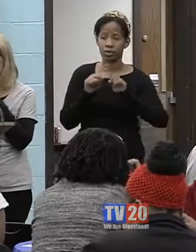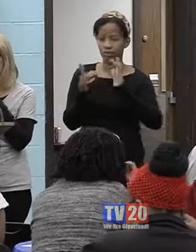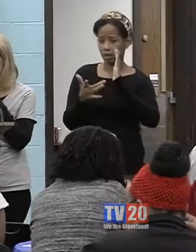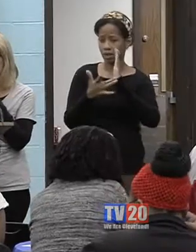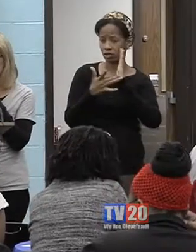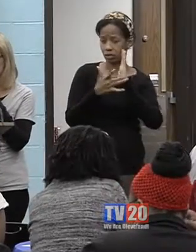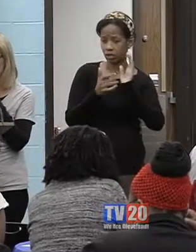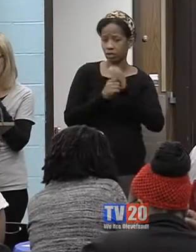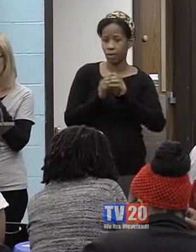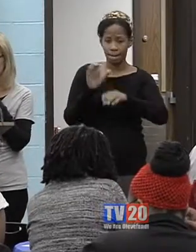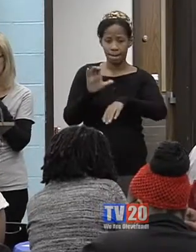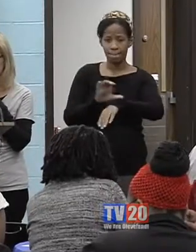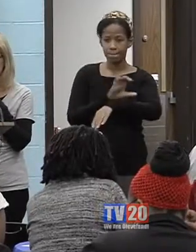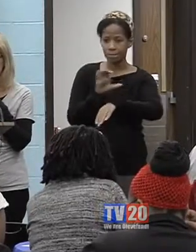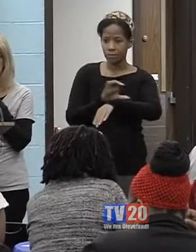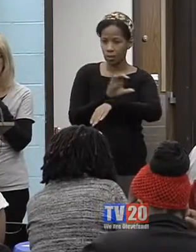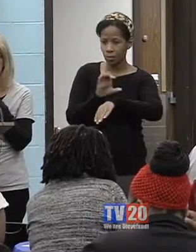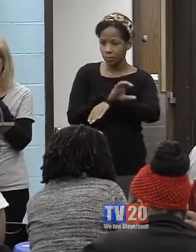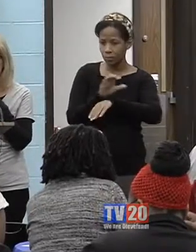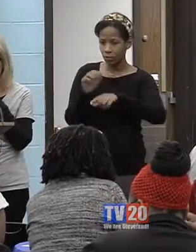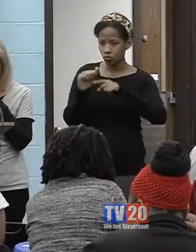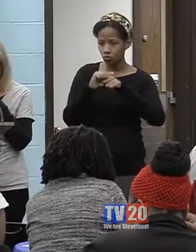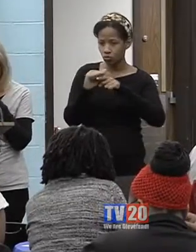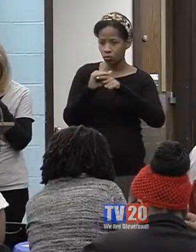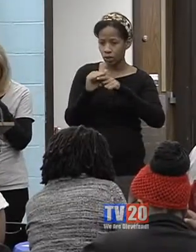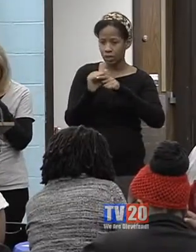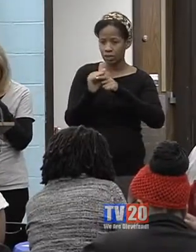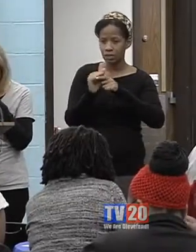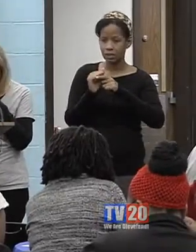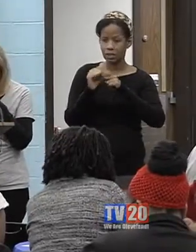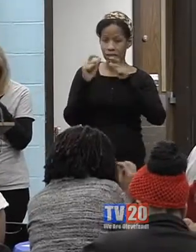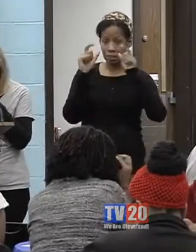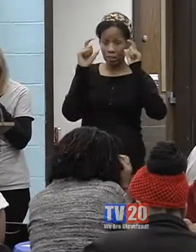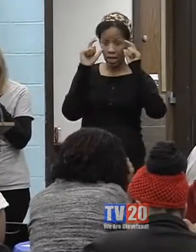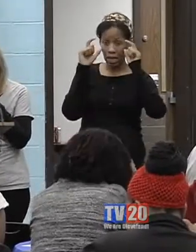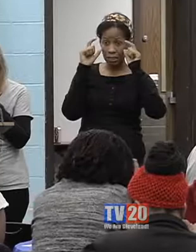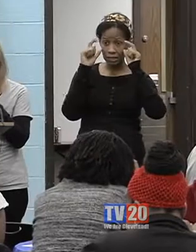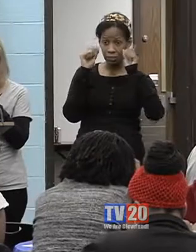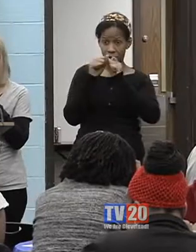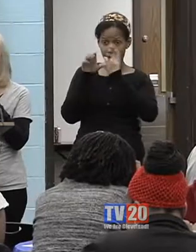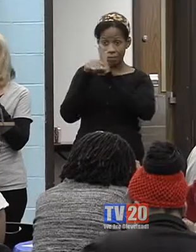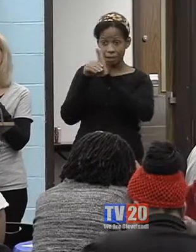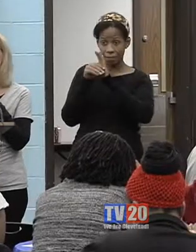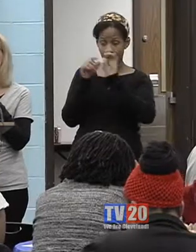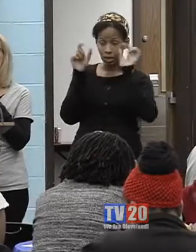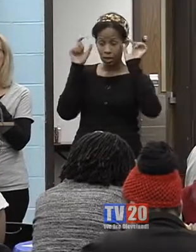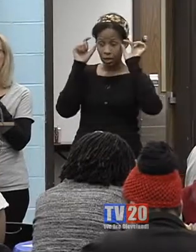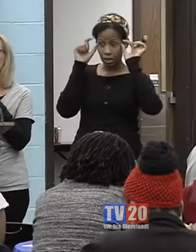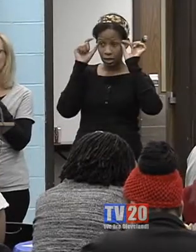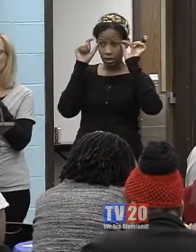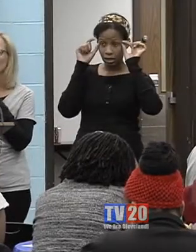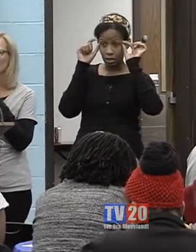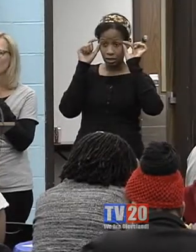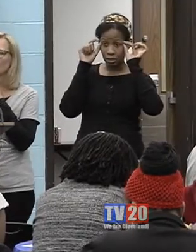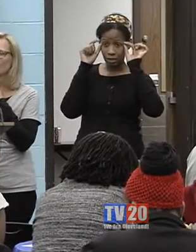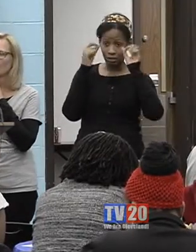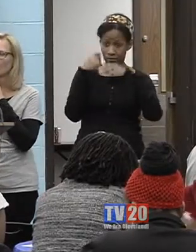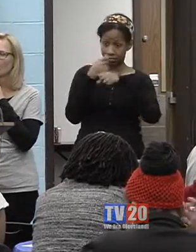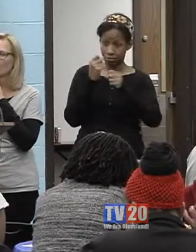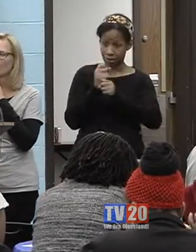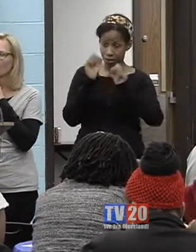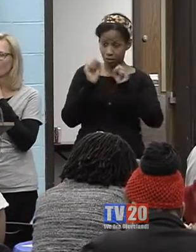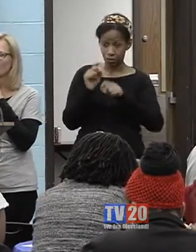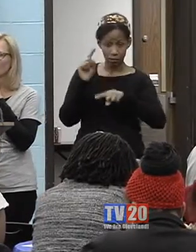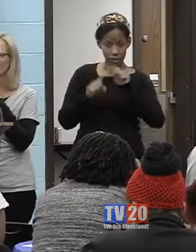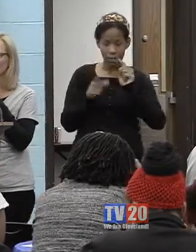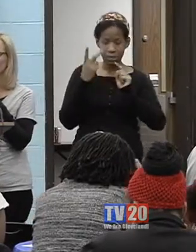it's called computer-mediated reality. And it's a glasses that's wearable. And what that does, you go to your eye doctor, and they map out where you